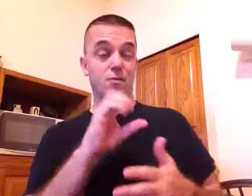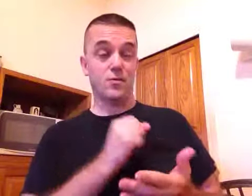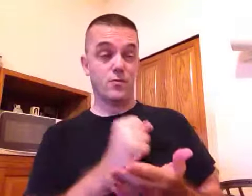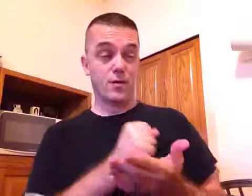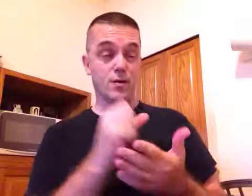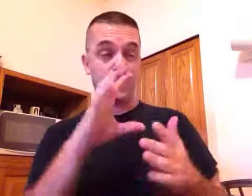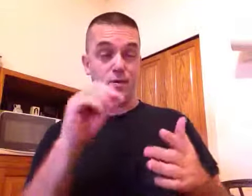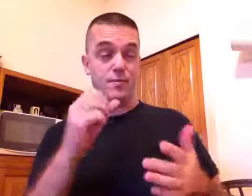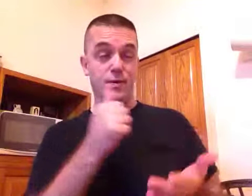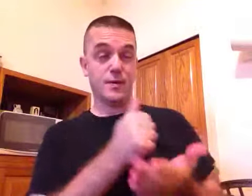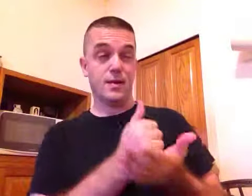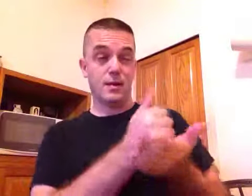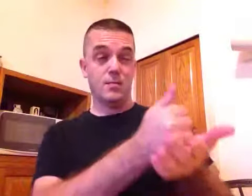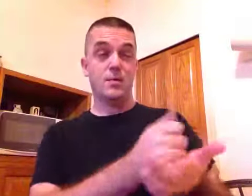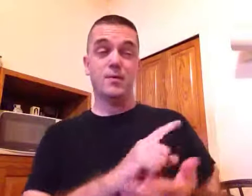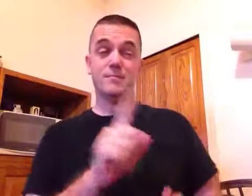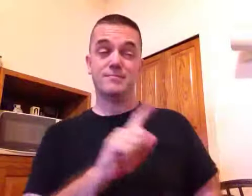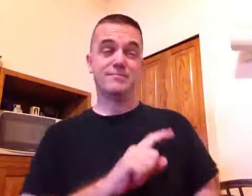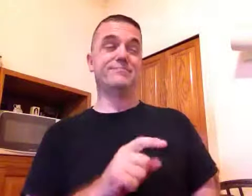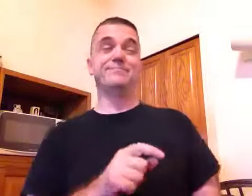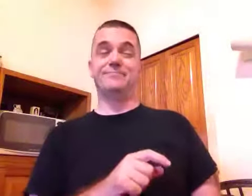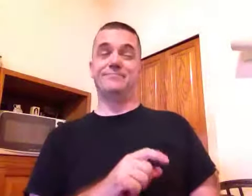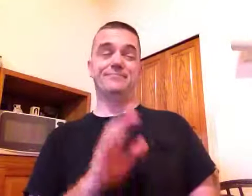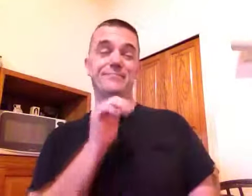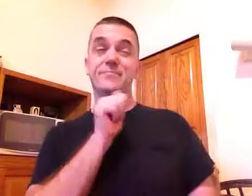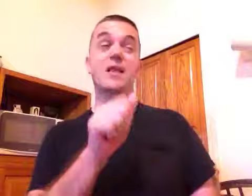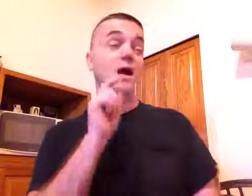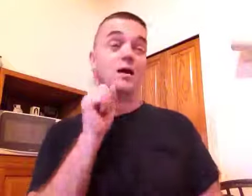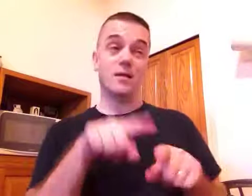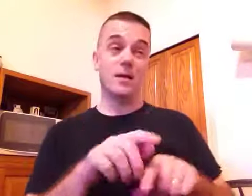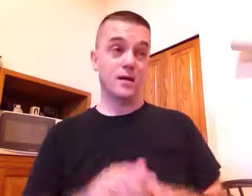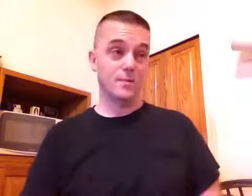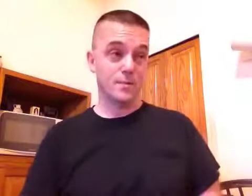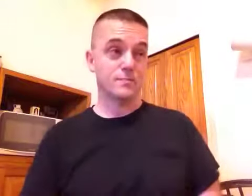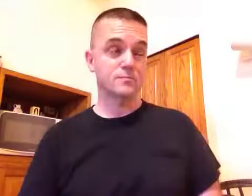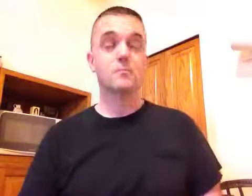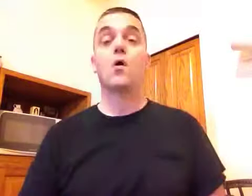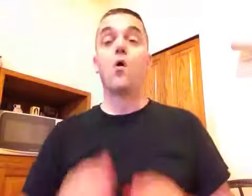So I doubt you're going to see anything there at all. Open phones at